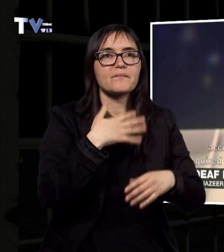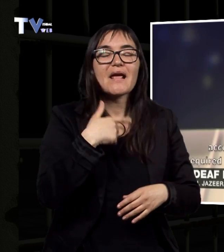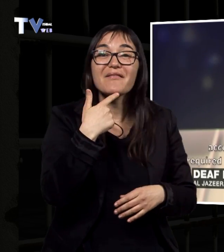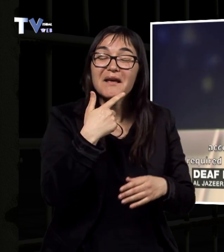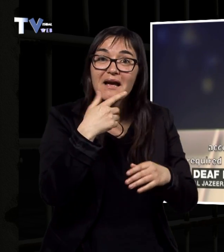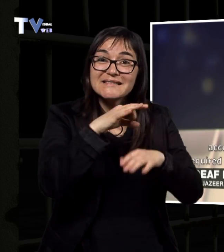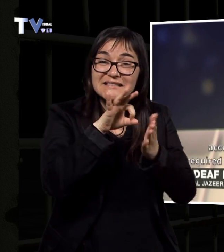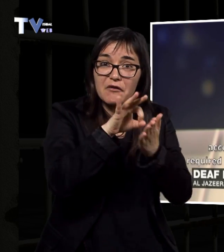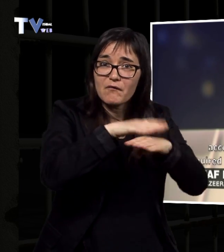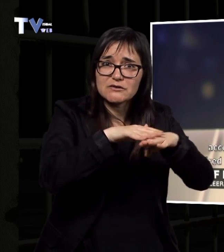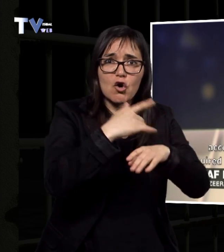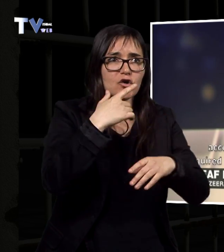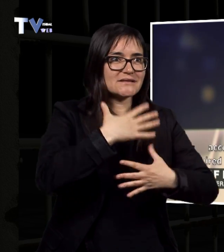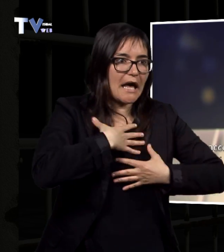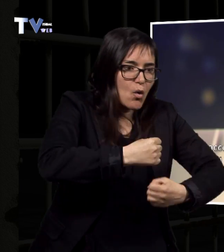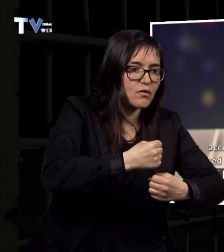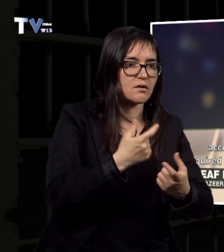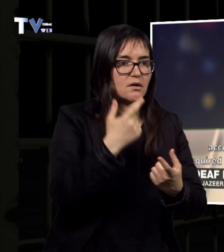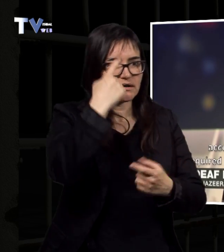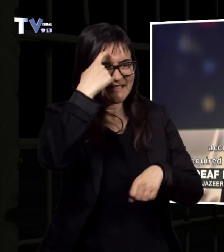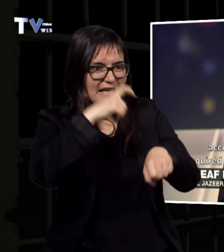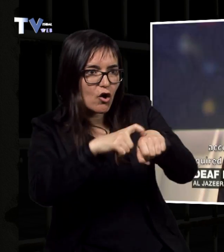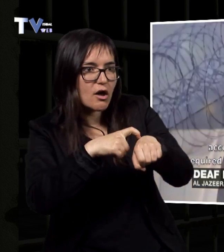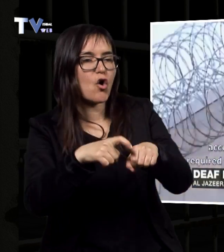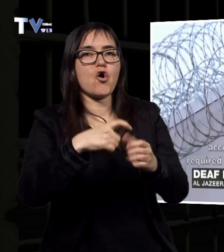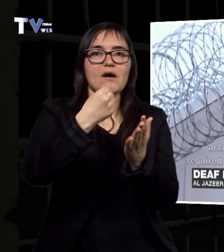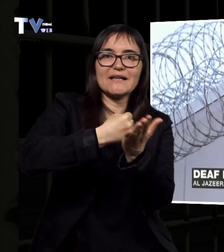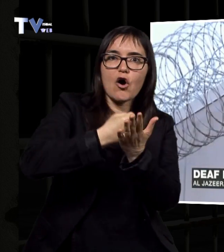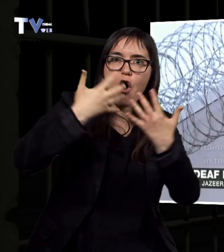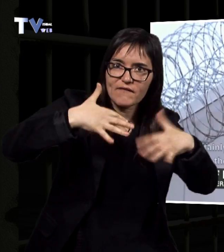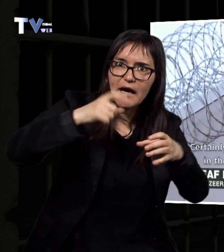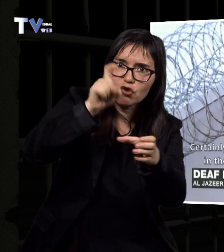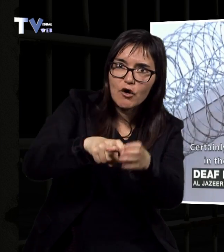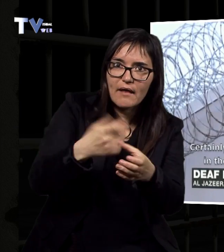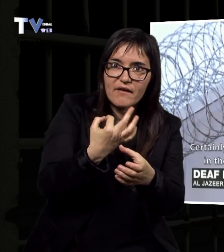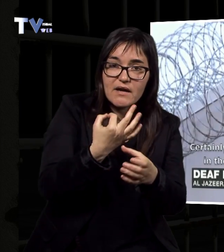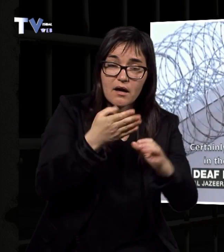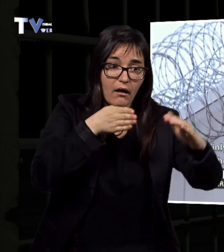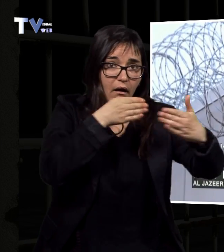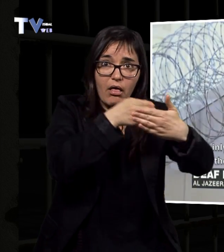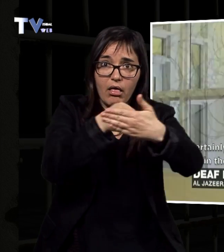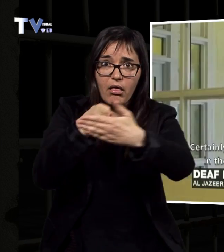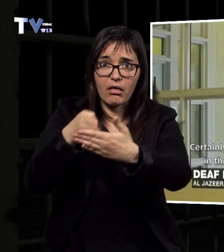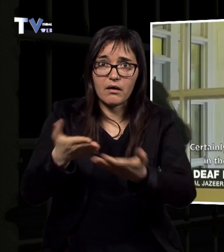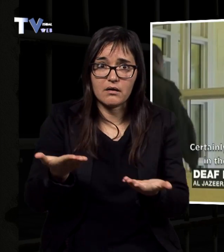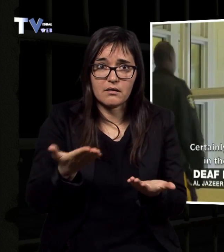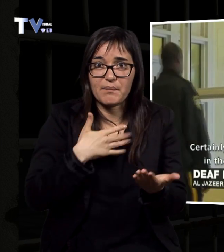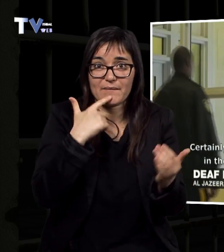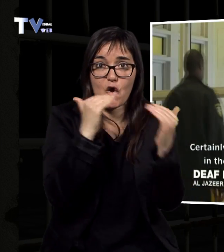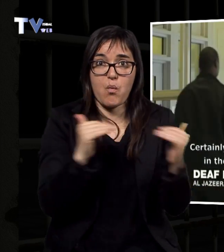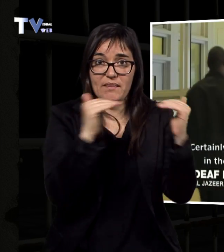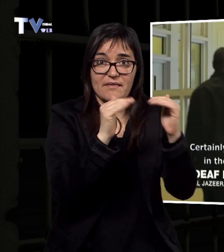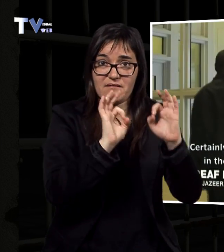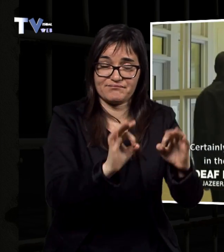services, access to mandatory classes that are required for them to even get out of the prison. Certainly, while security is an important factor in the whole